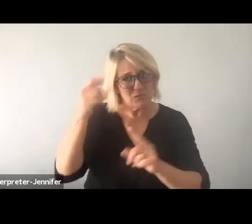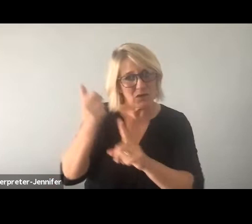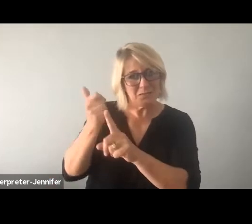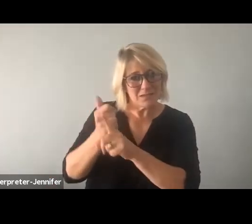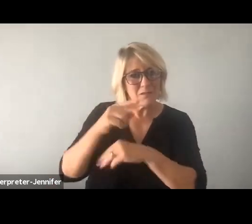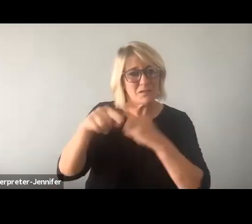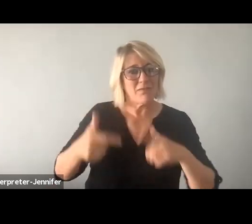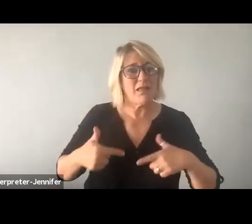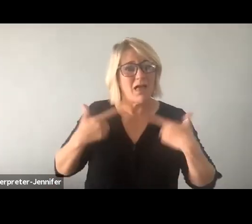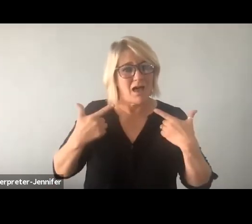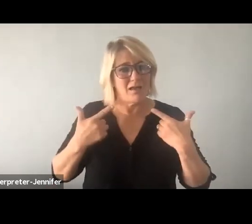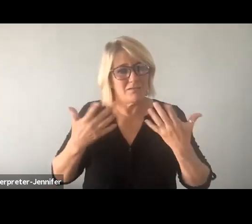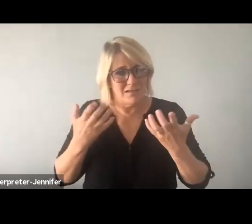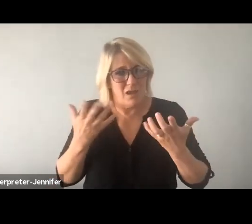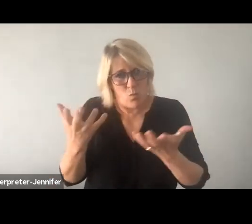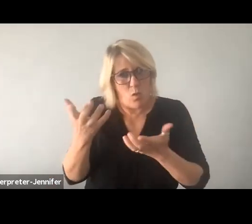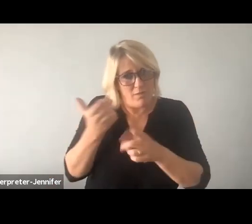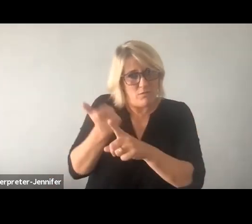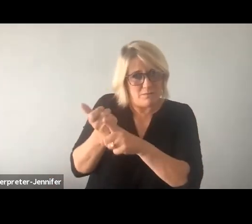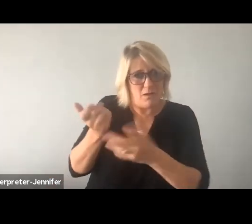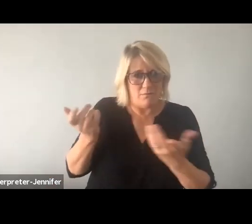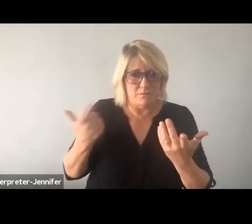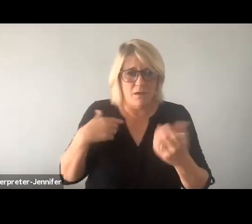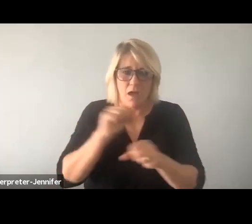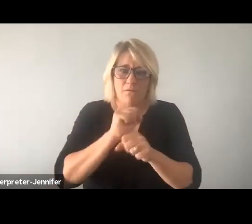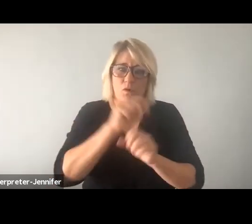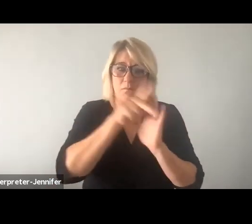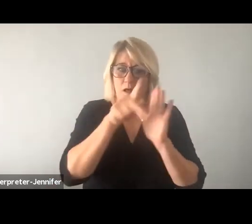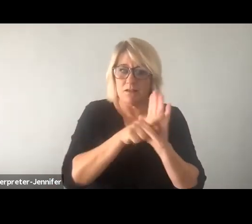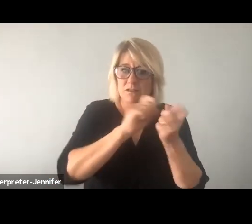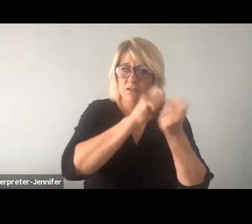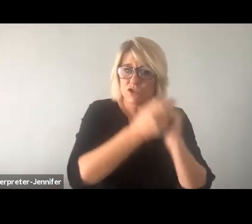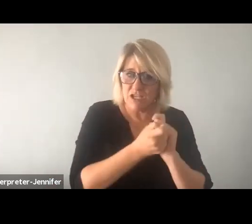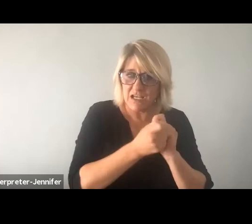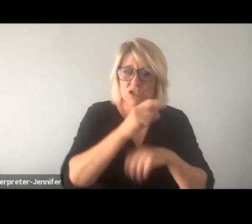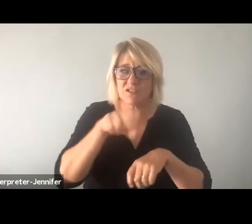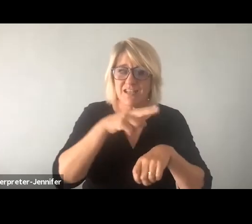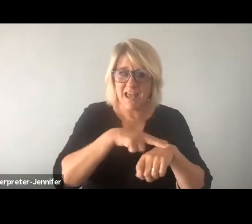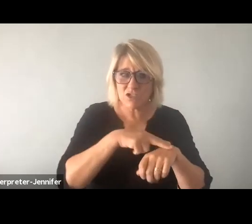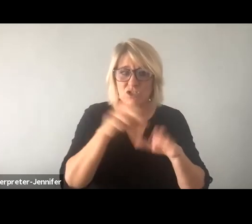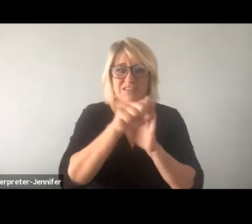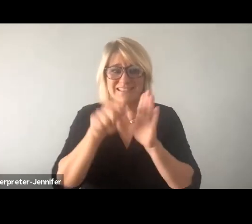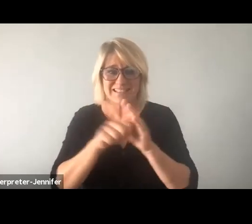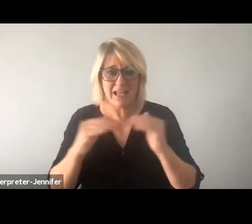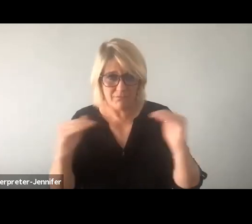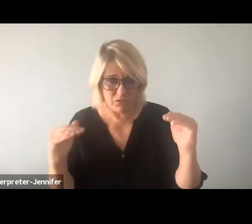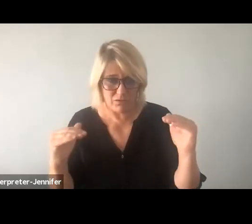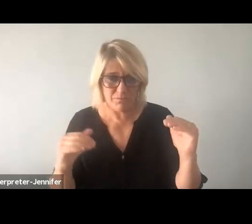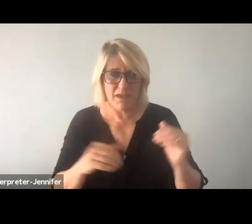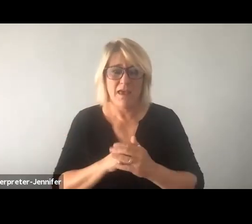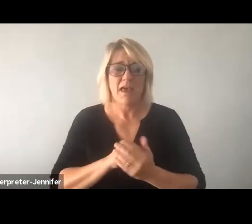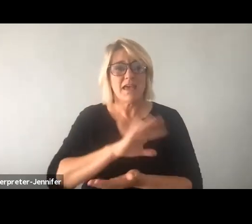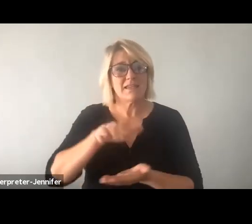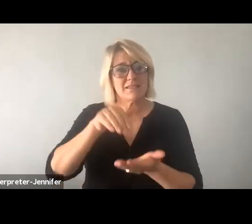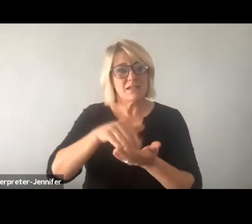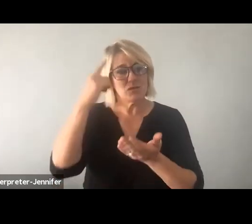lives they want to live. I've worked on policy change at the national and state levels, and Centers for